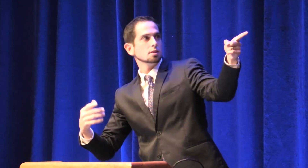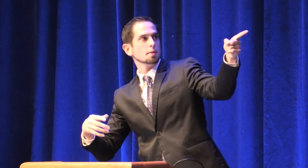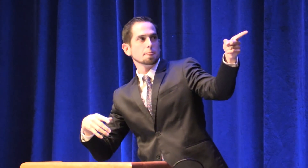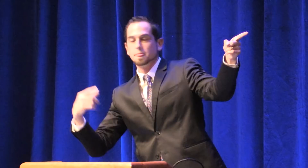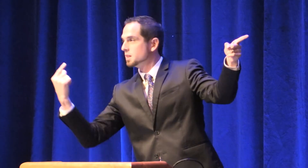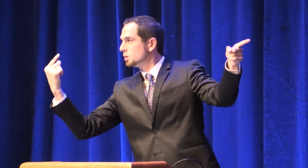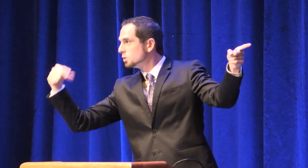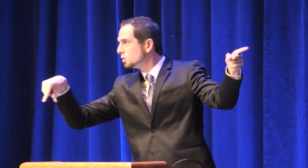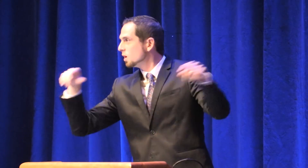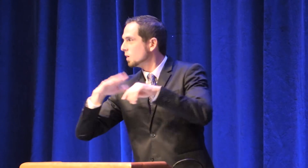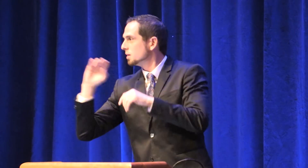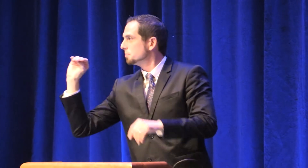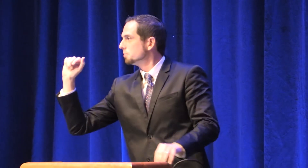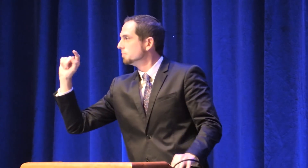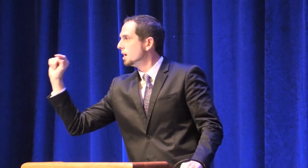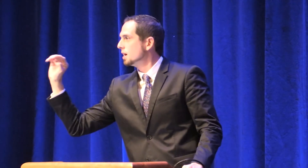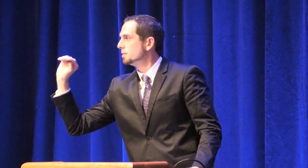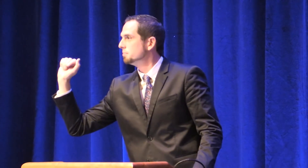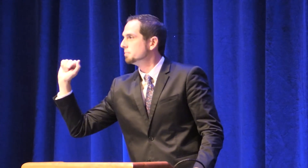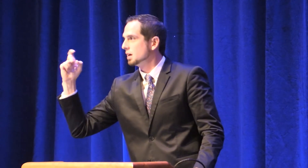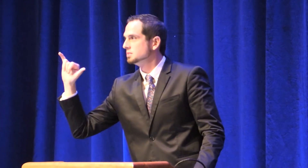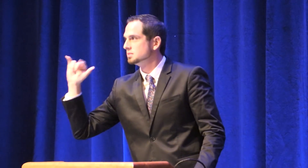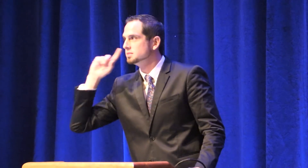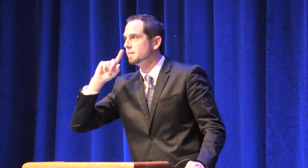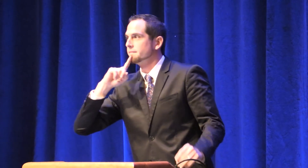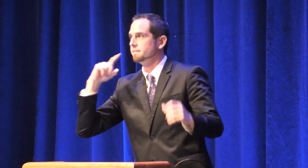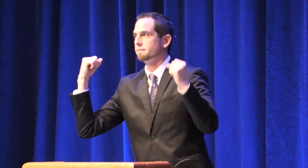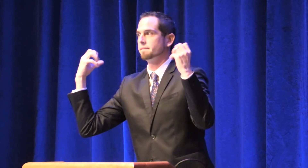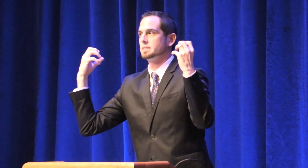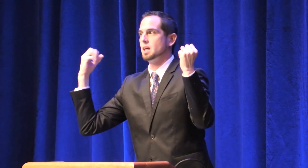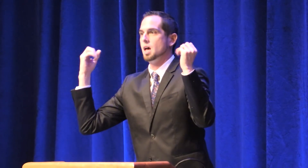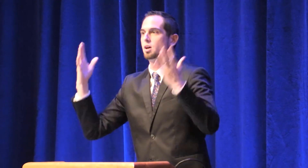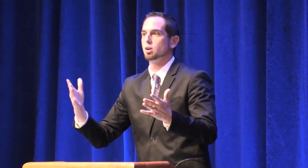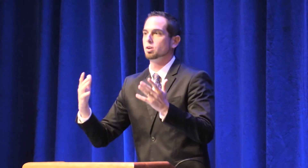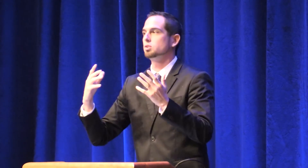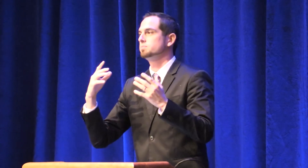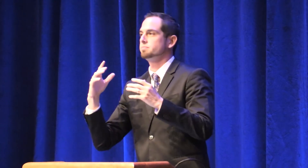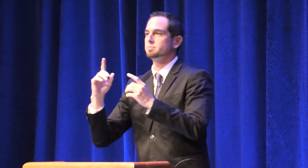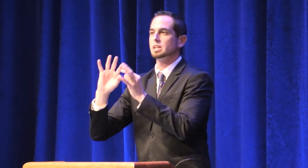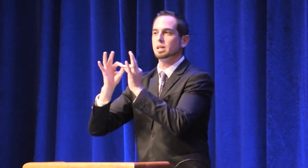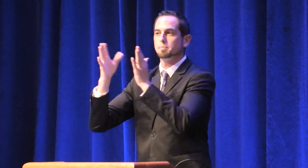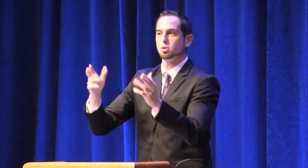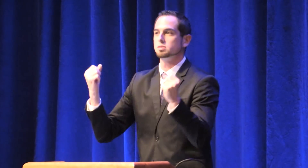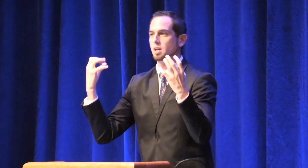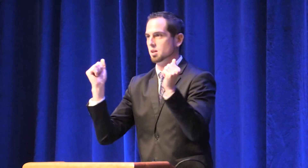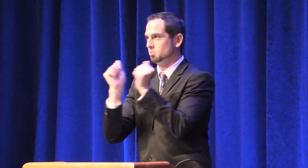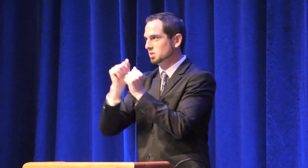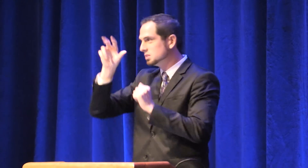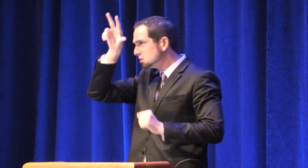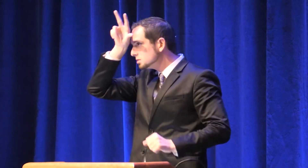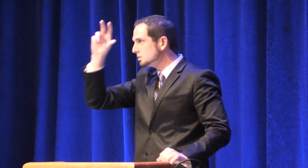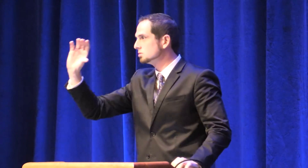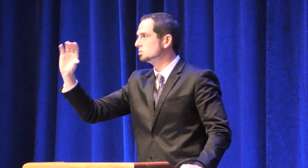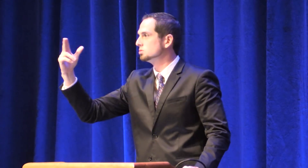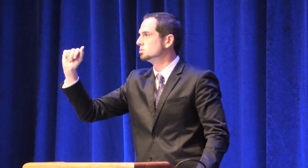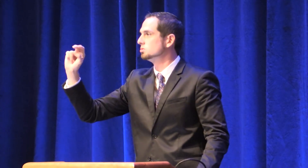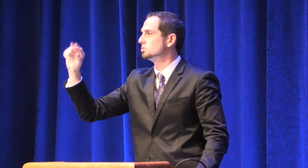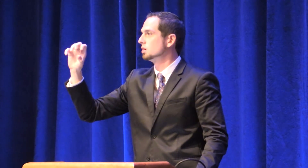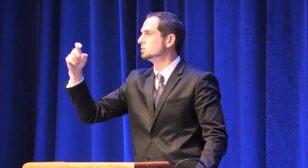And in contrast, on the right-hand side, you see Matt Maxey, who is the deaf signer, deaf interpreter,